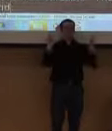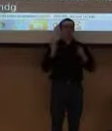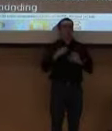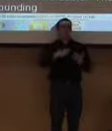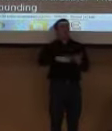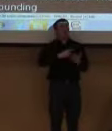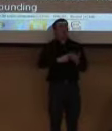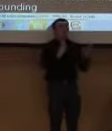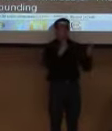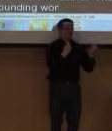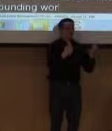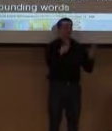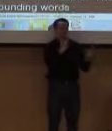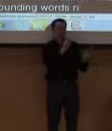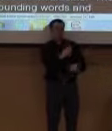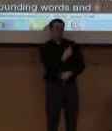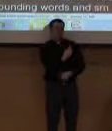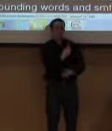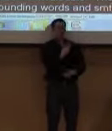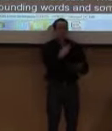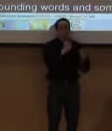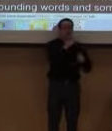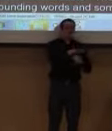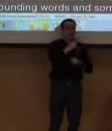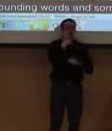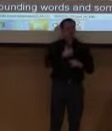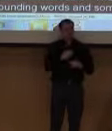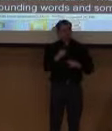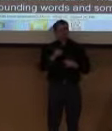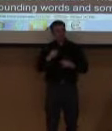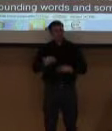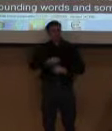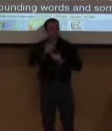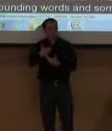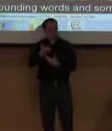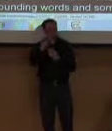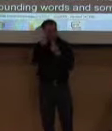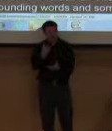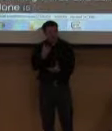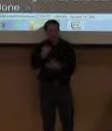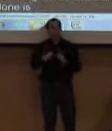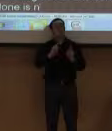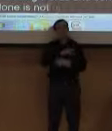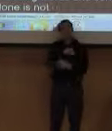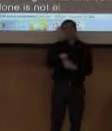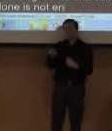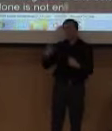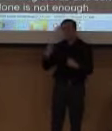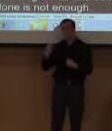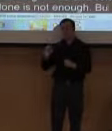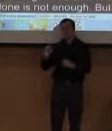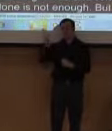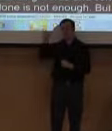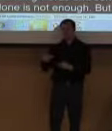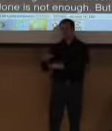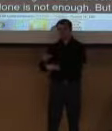sometimes signing and voice alone may not be necessarily enough for me to convey that to the student. But by incorporating the chat